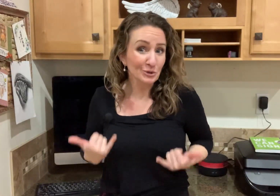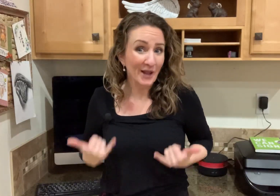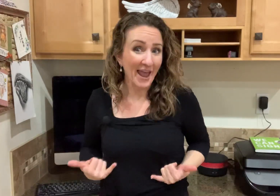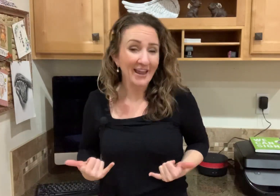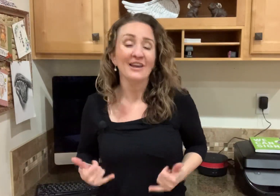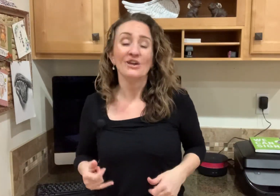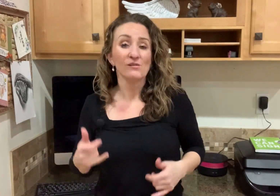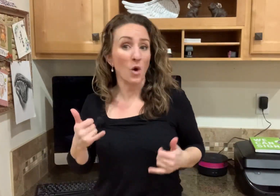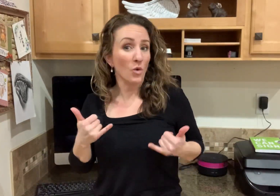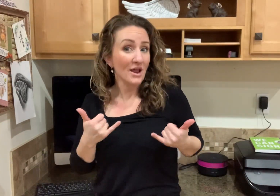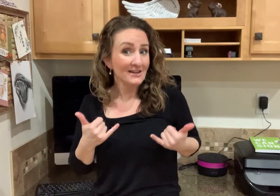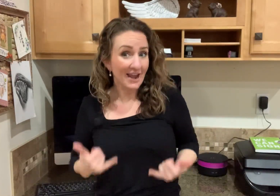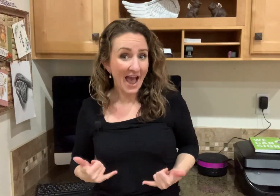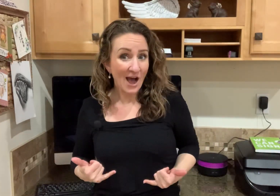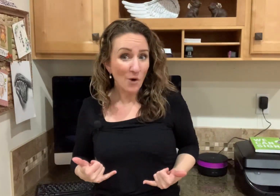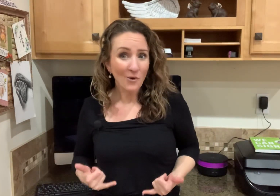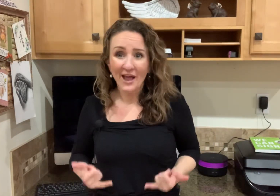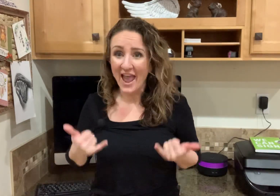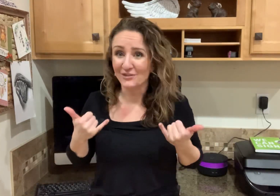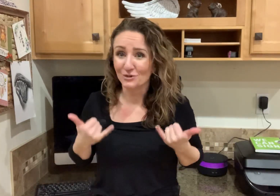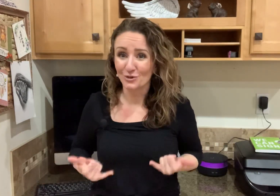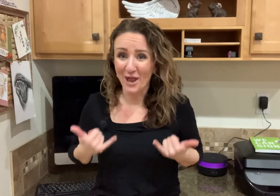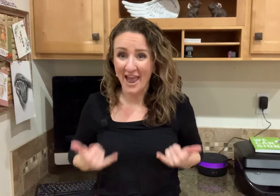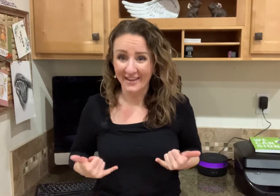Today. So now and today.